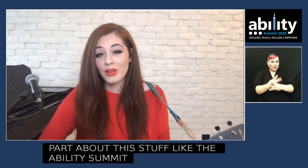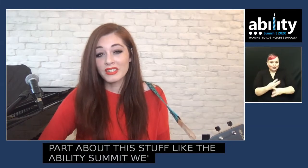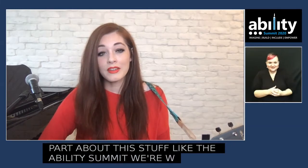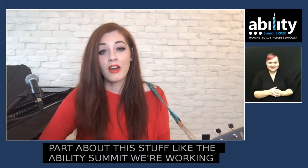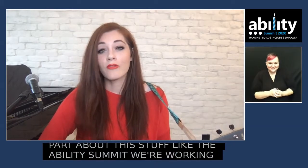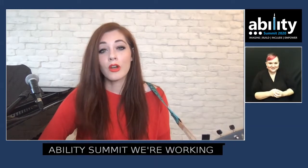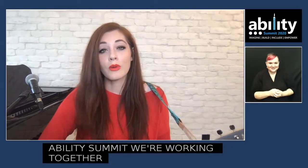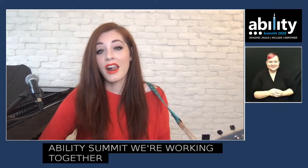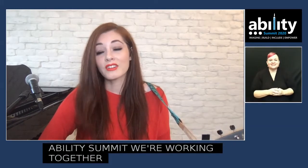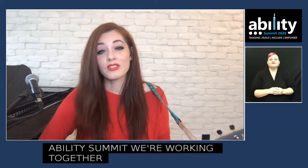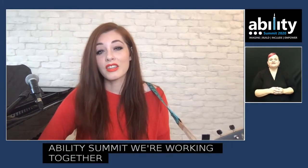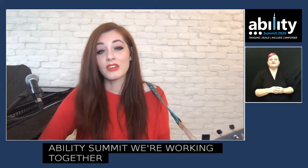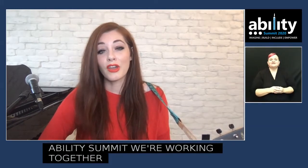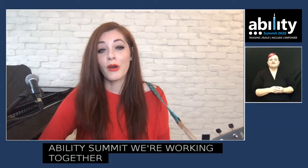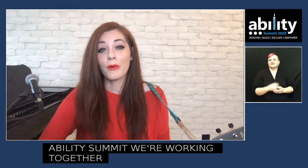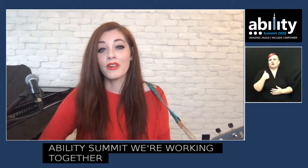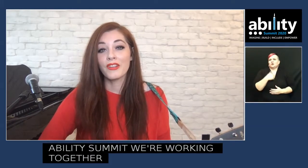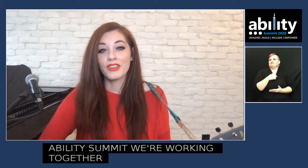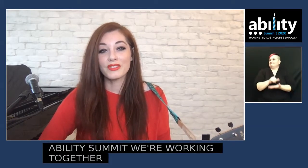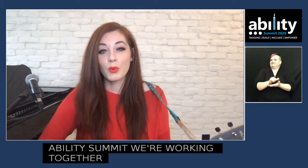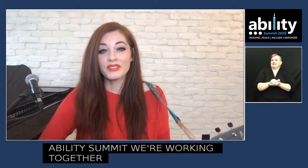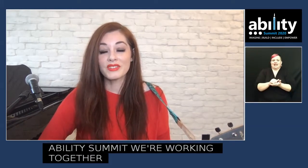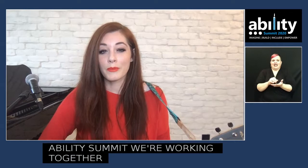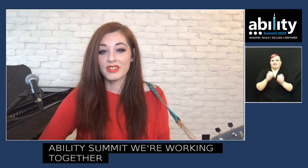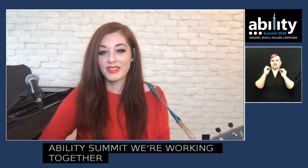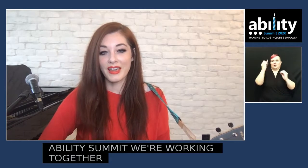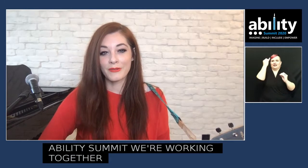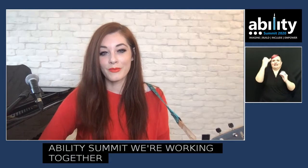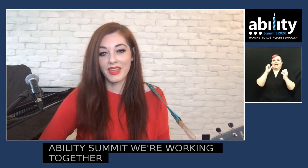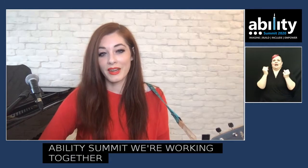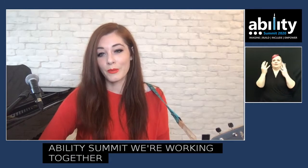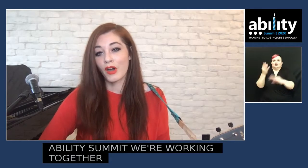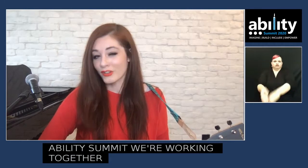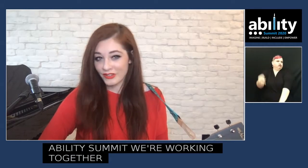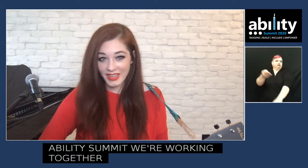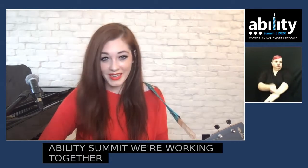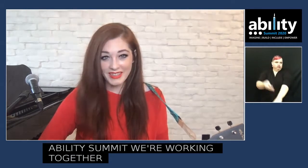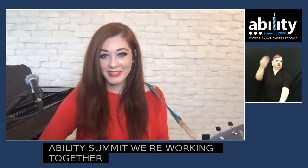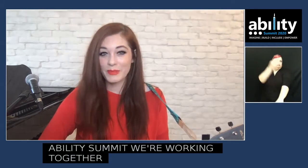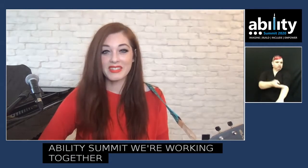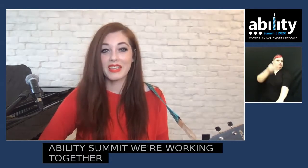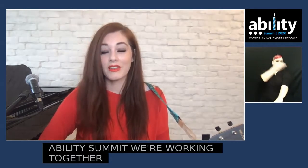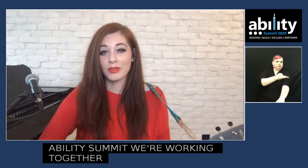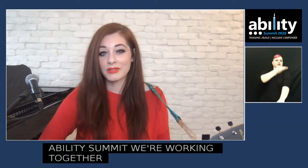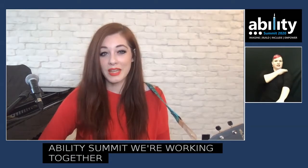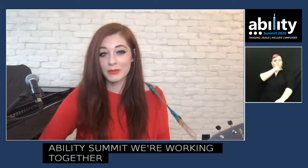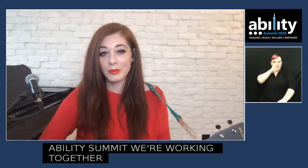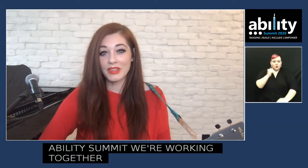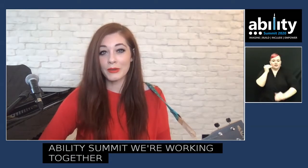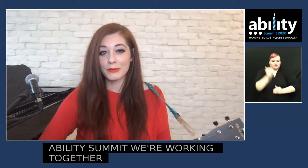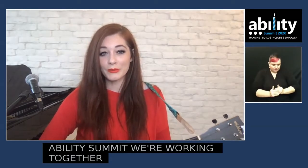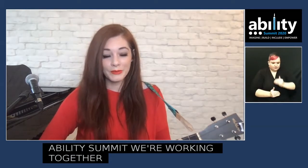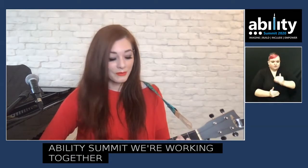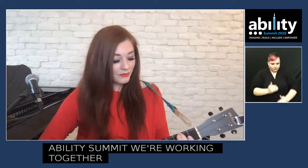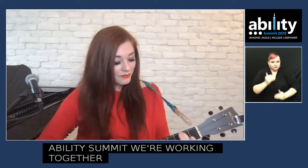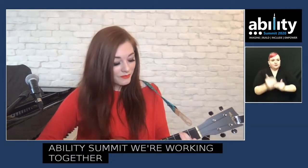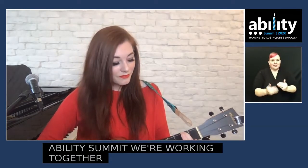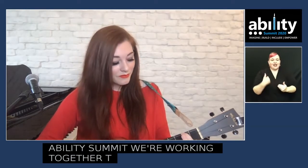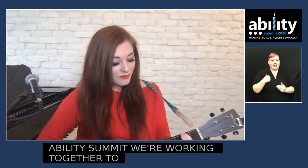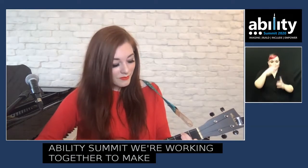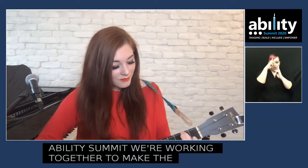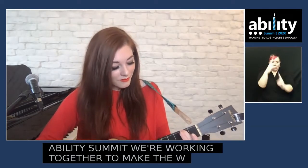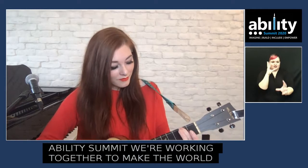have no idea how far we're actually going to go. It's one step at a time, and I'm honored that I get to be taking those steps with you.